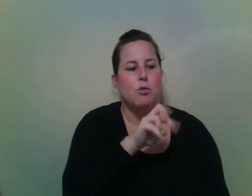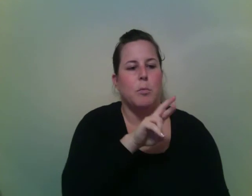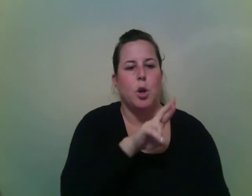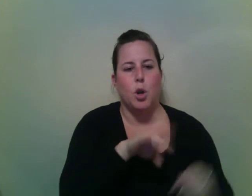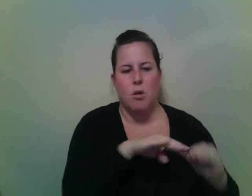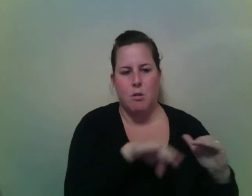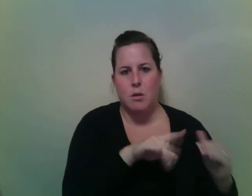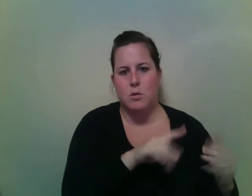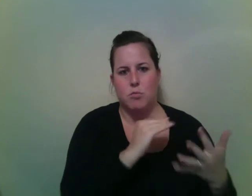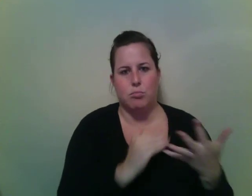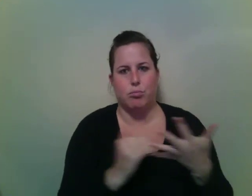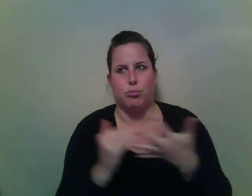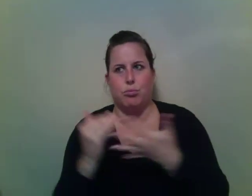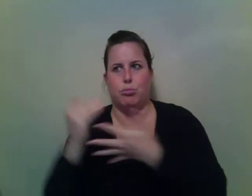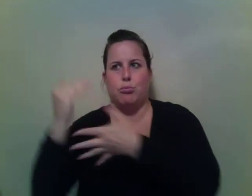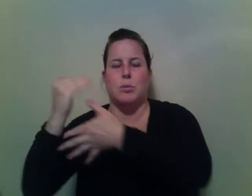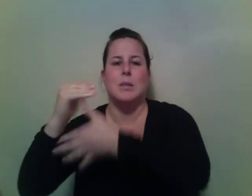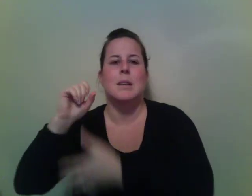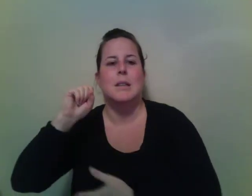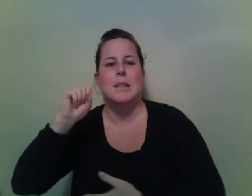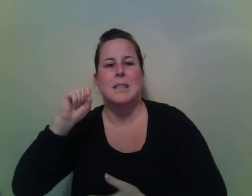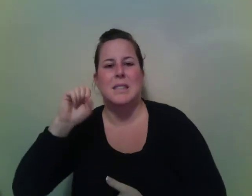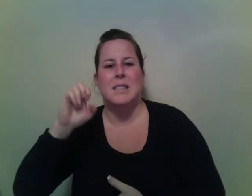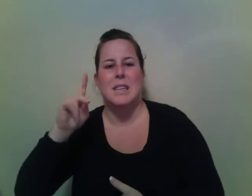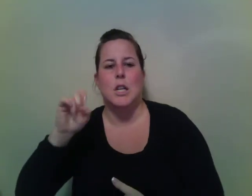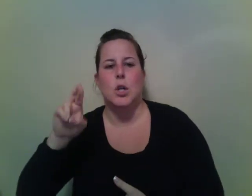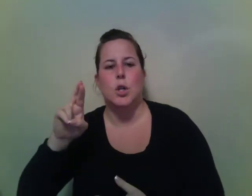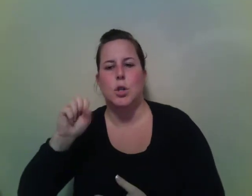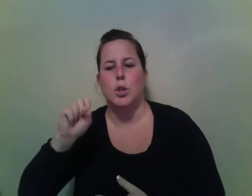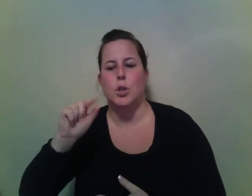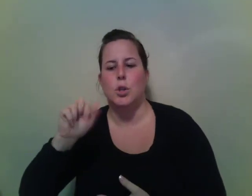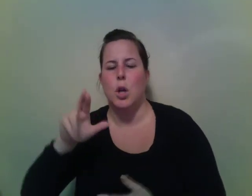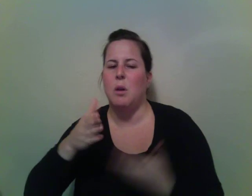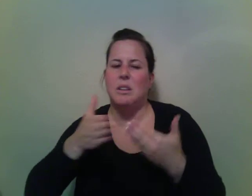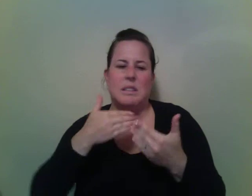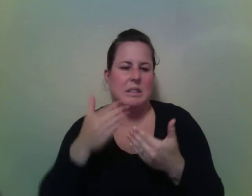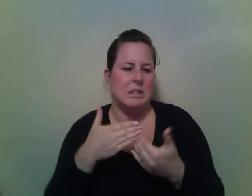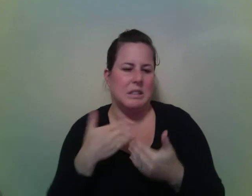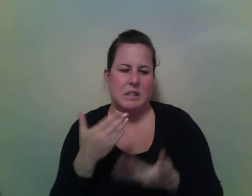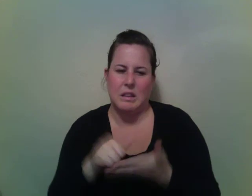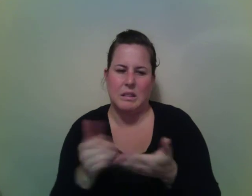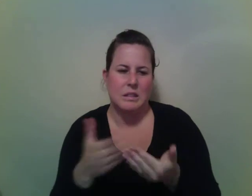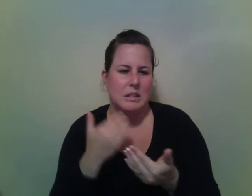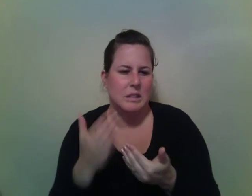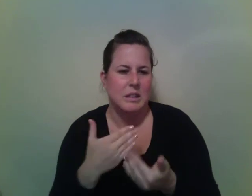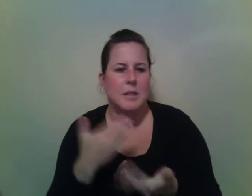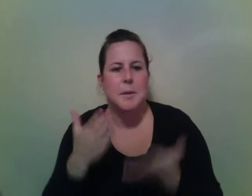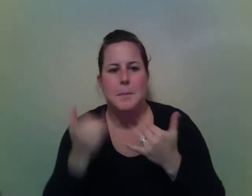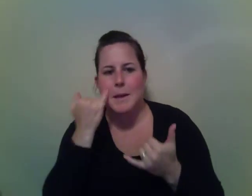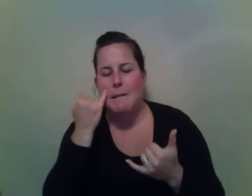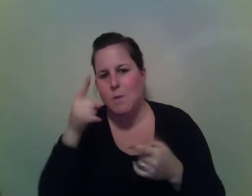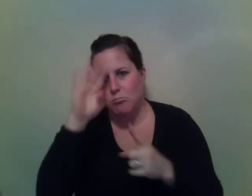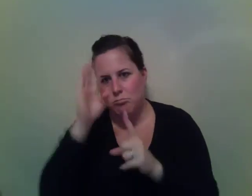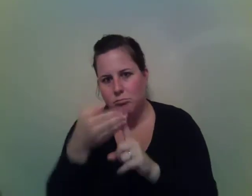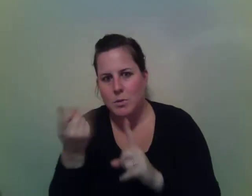is so easy to do. I'm talking about, like, maybe if you do sell anybody an oil at retail price.